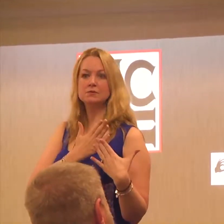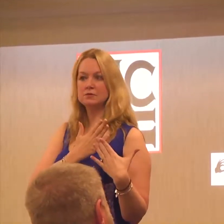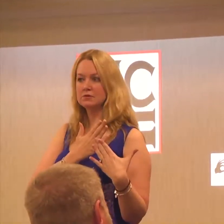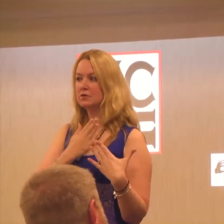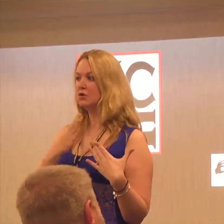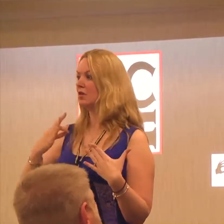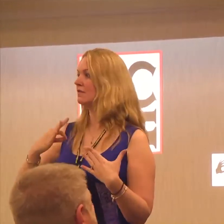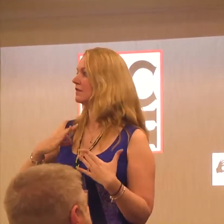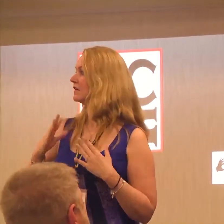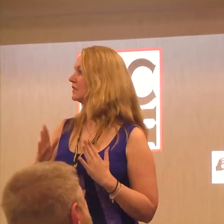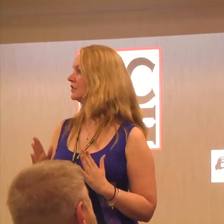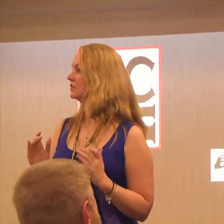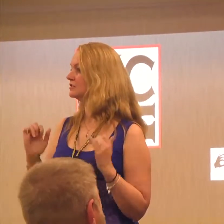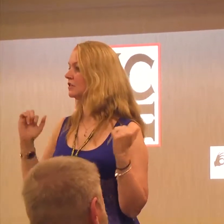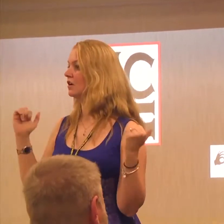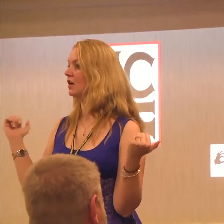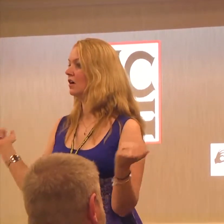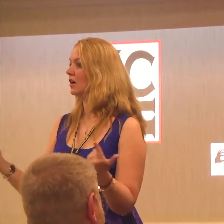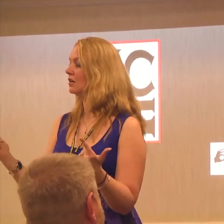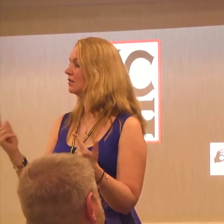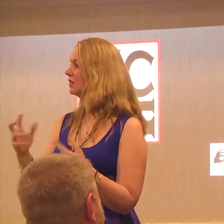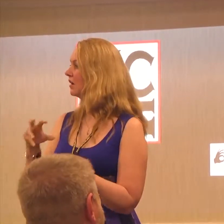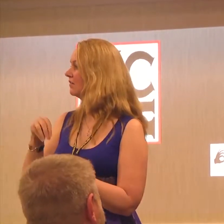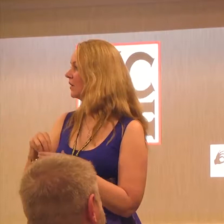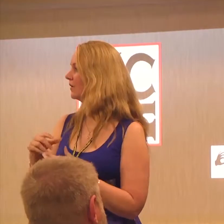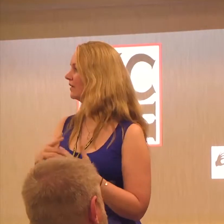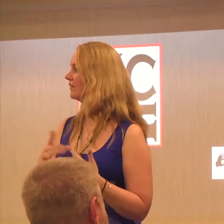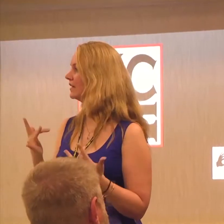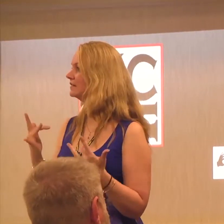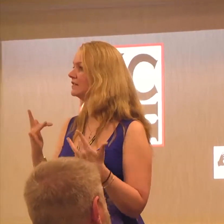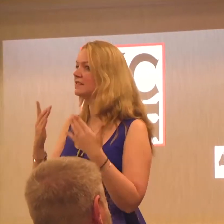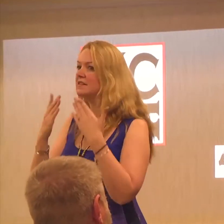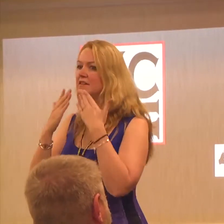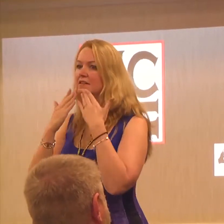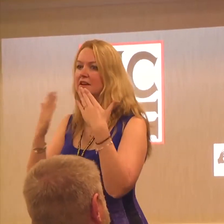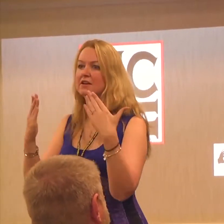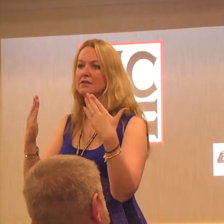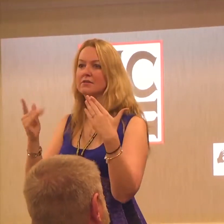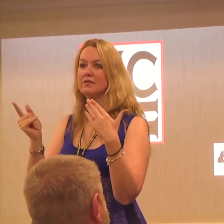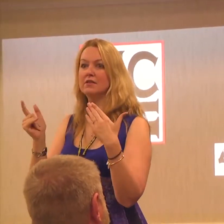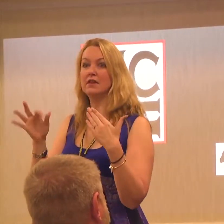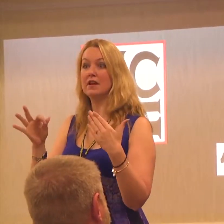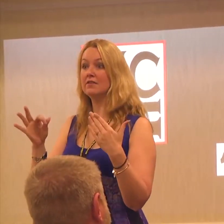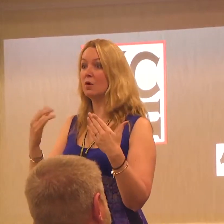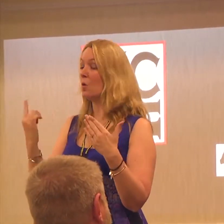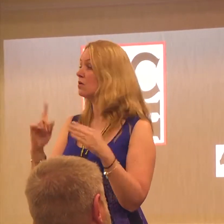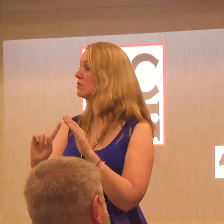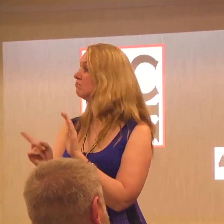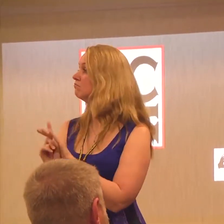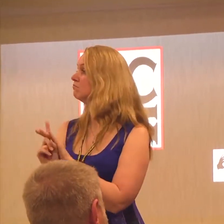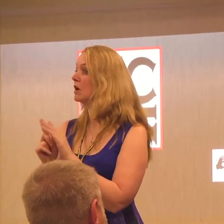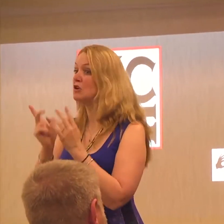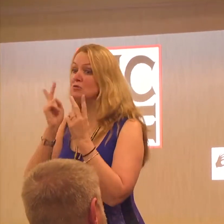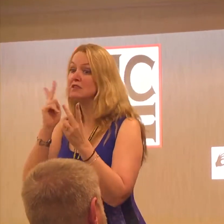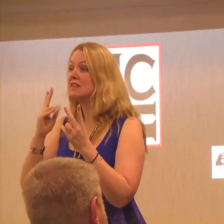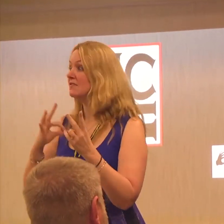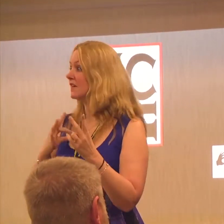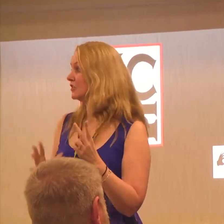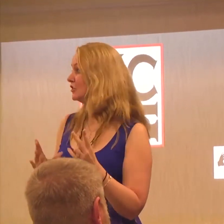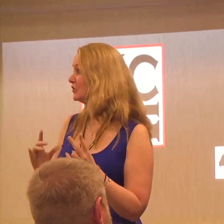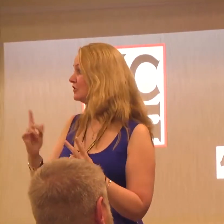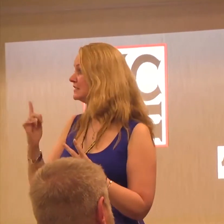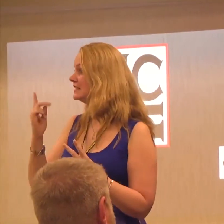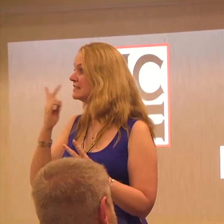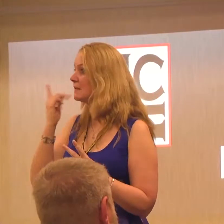the volunteers, everybody who's involved with the event, thank you. If you're only an attendee and you see the volunteers or you see